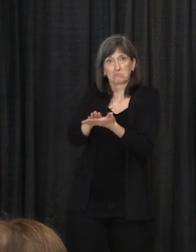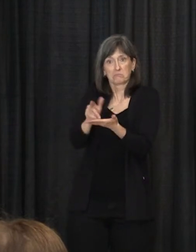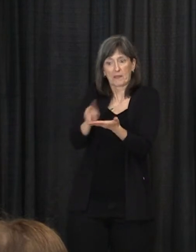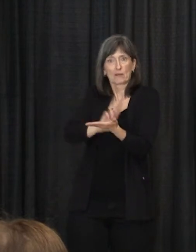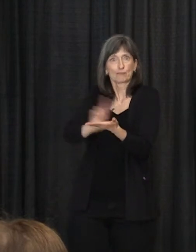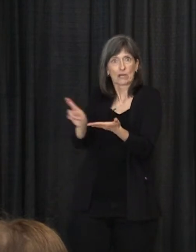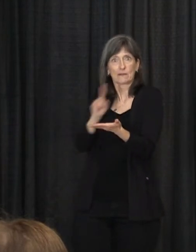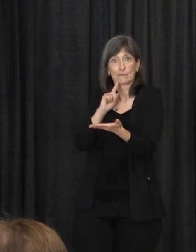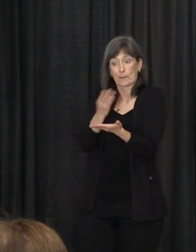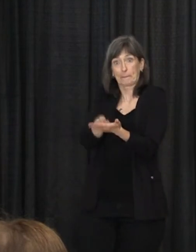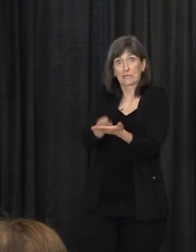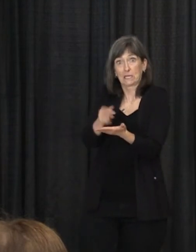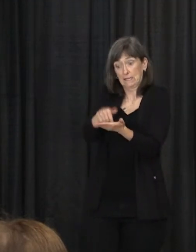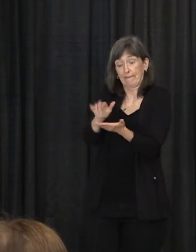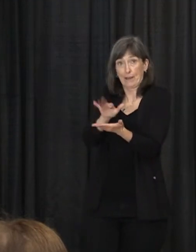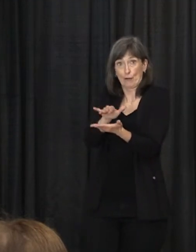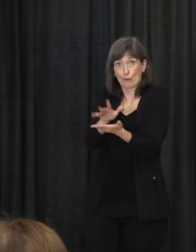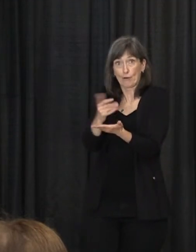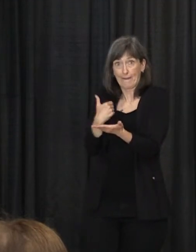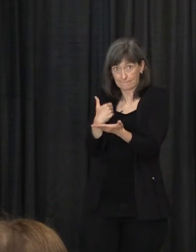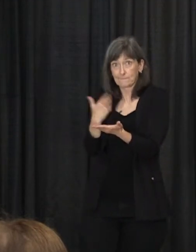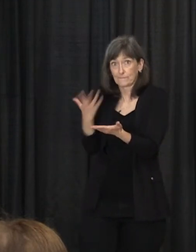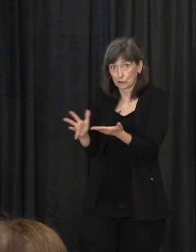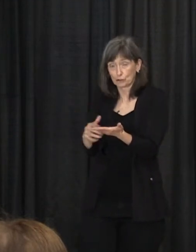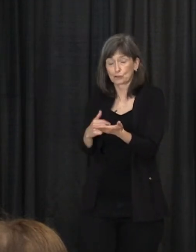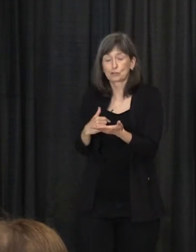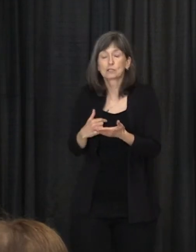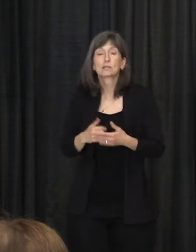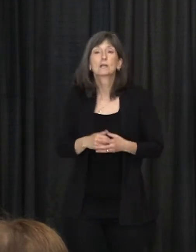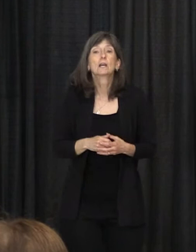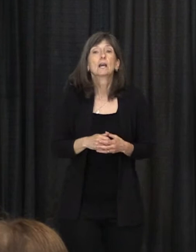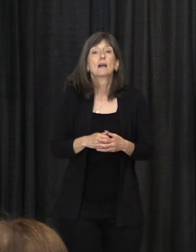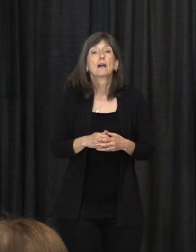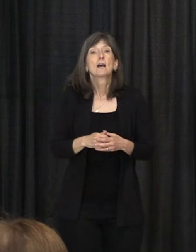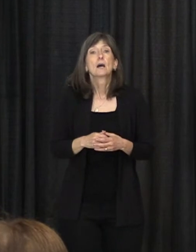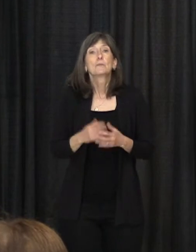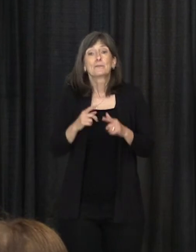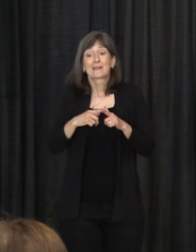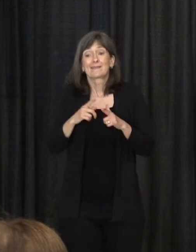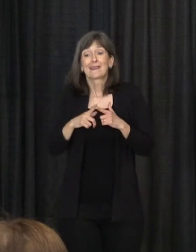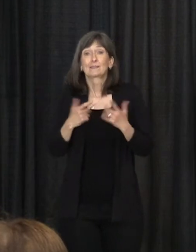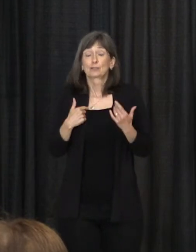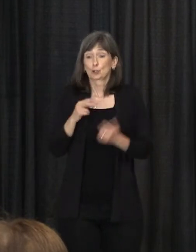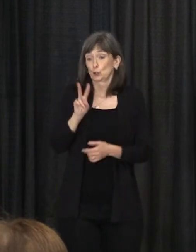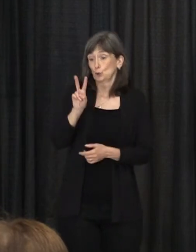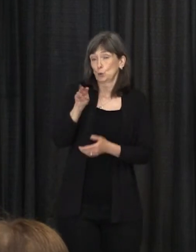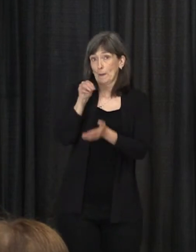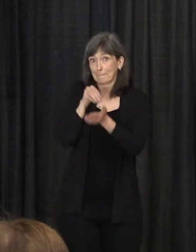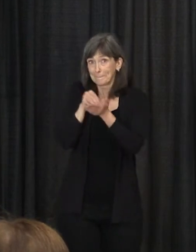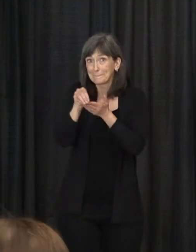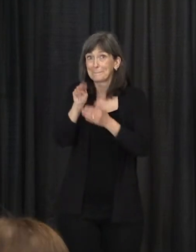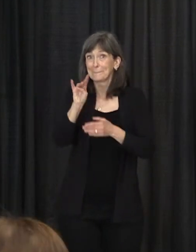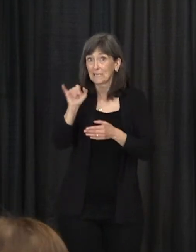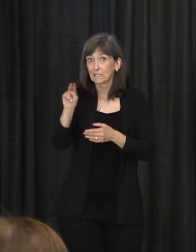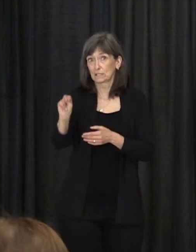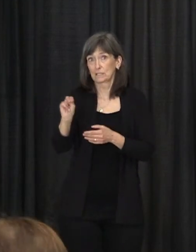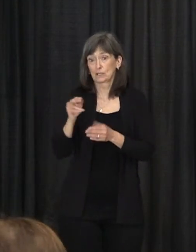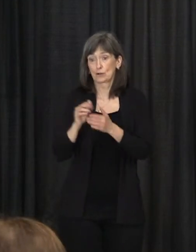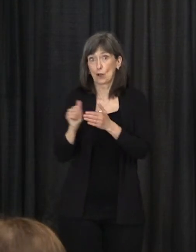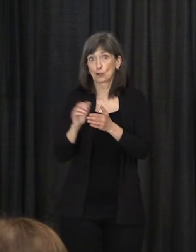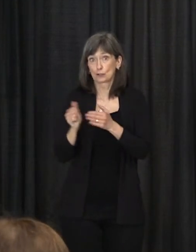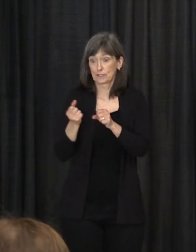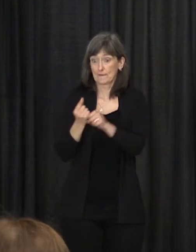Not only will the very necessary and very valuable $2 million that has been allocated annually